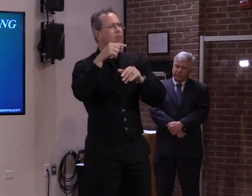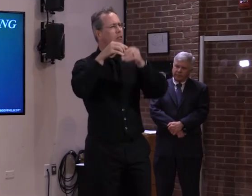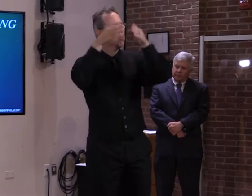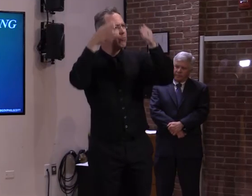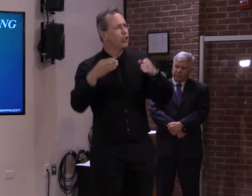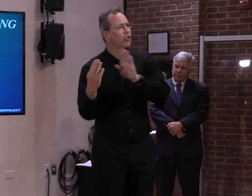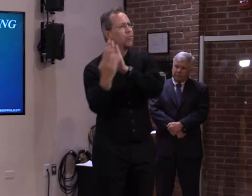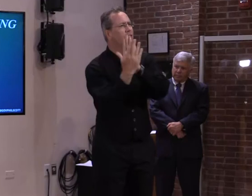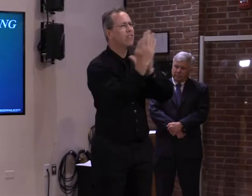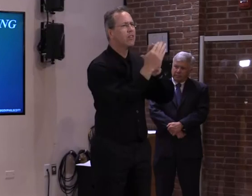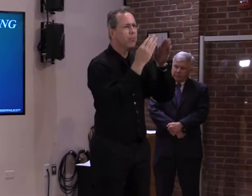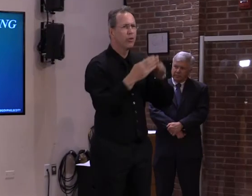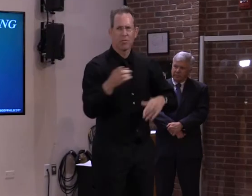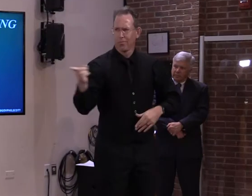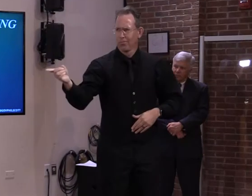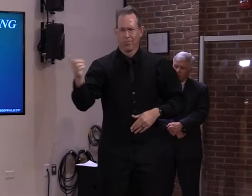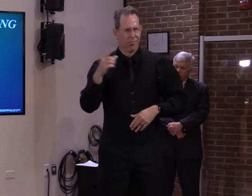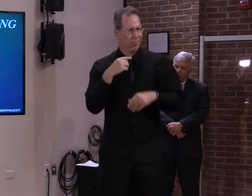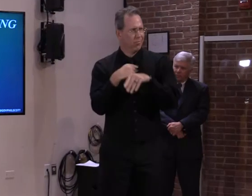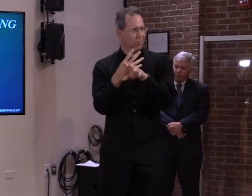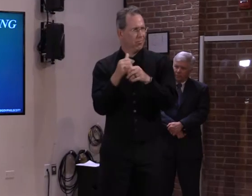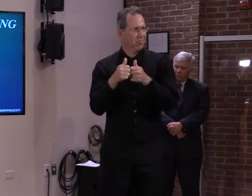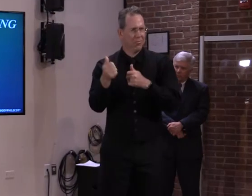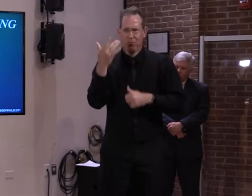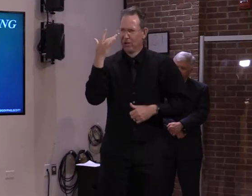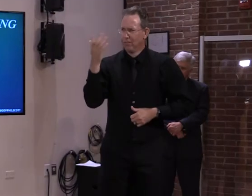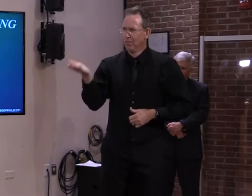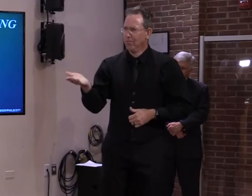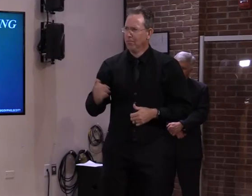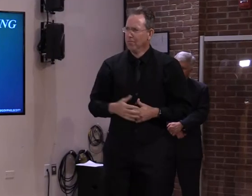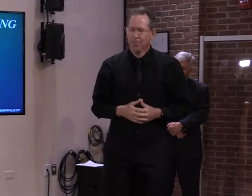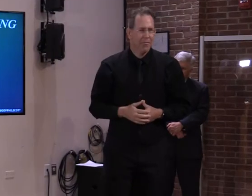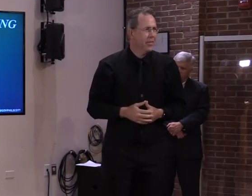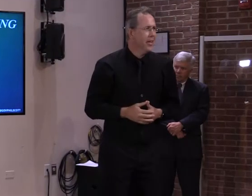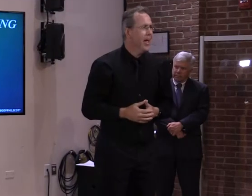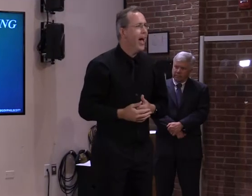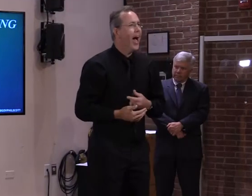some legislators actually coming in. So I guess time